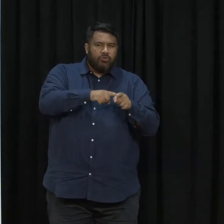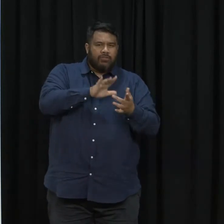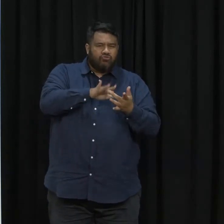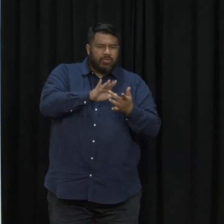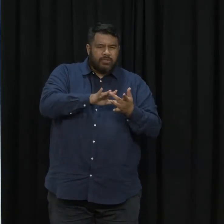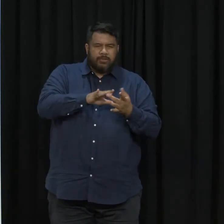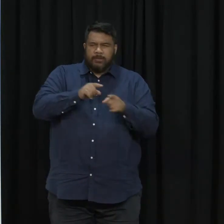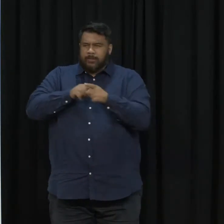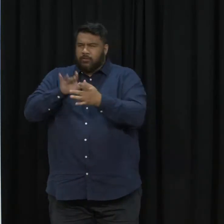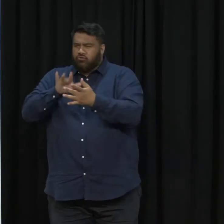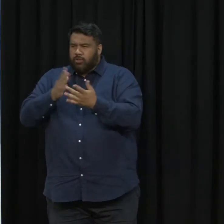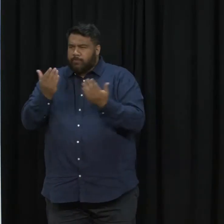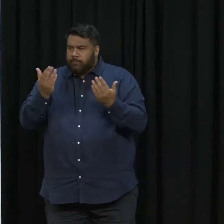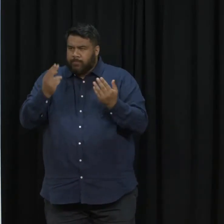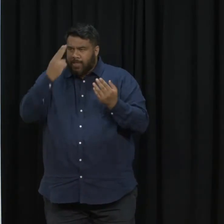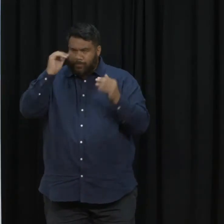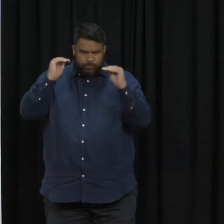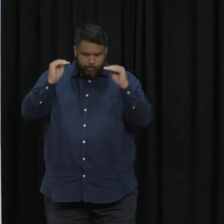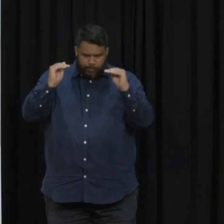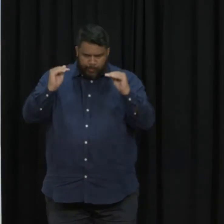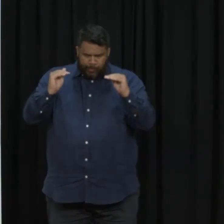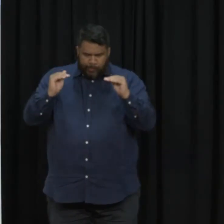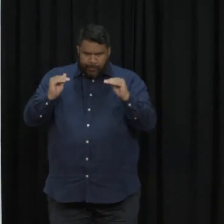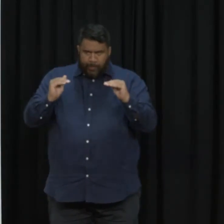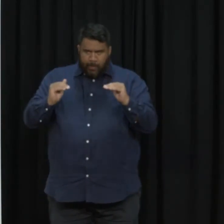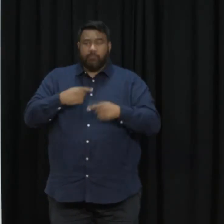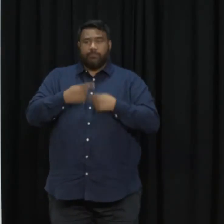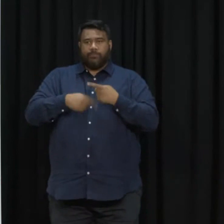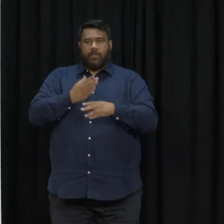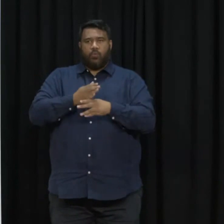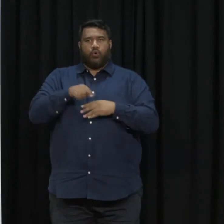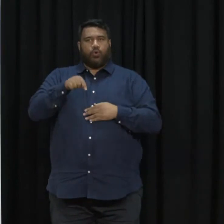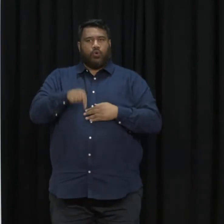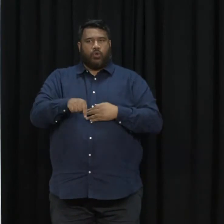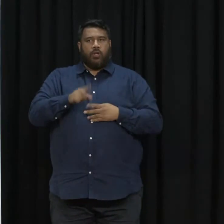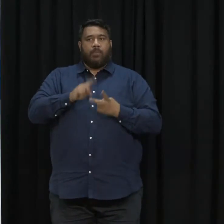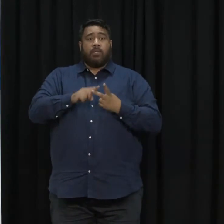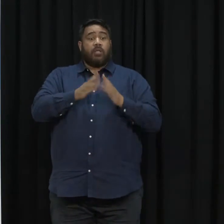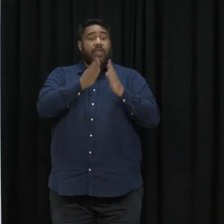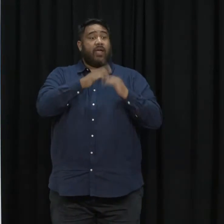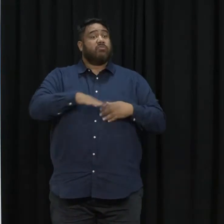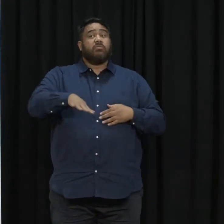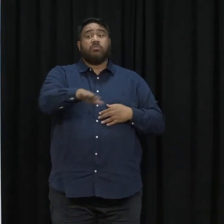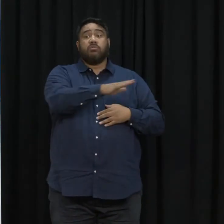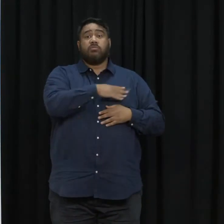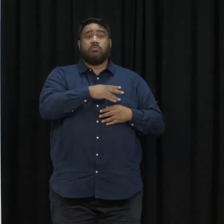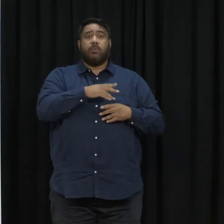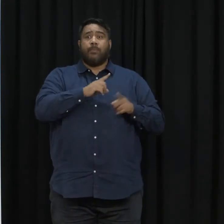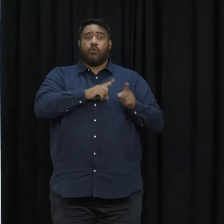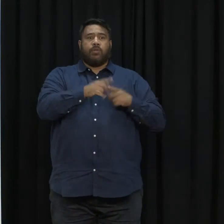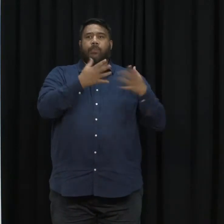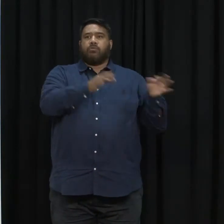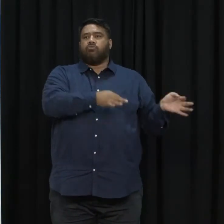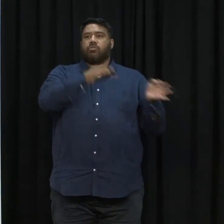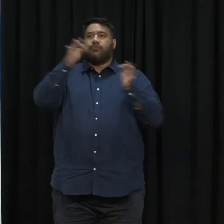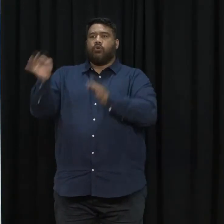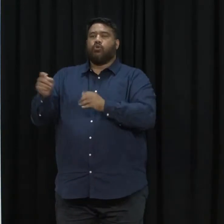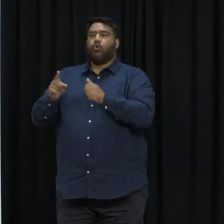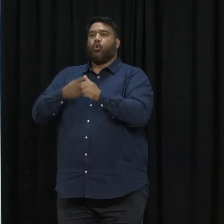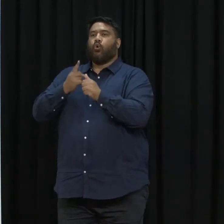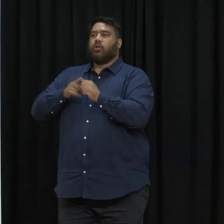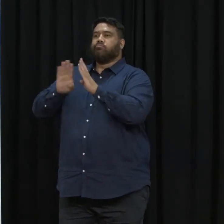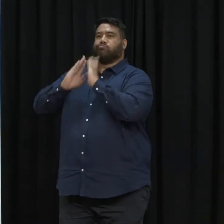be a focus for our public health staff in Auckland, and all other household members have actually now been transferred to the Auckland